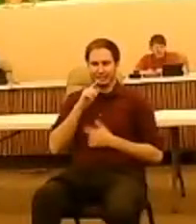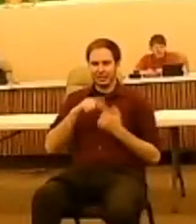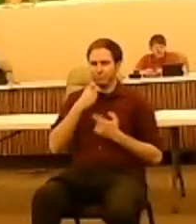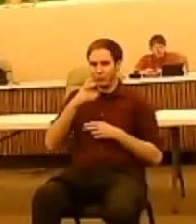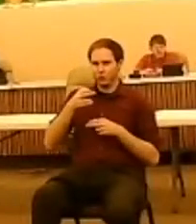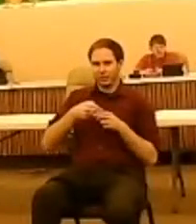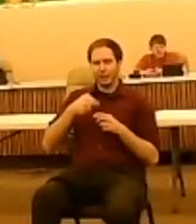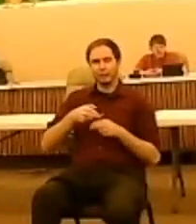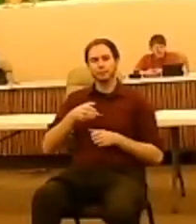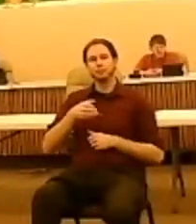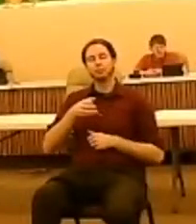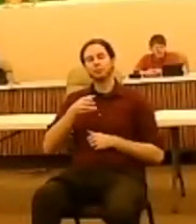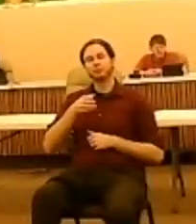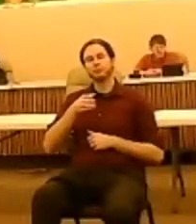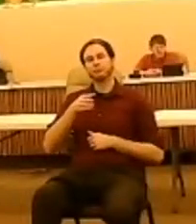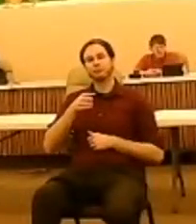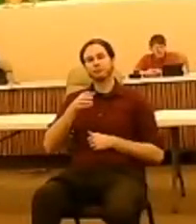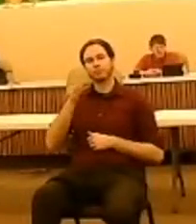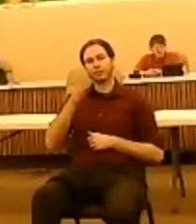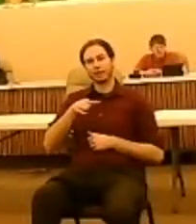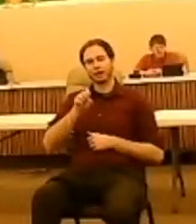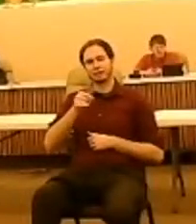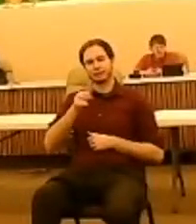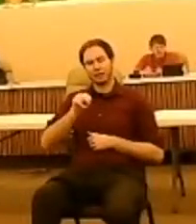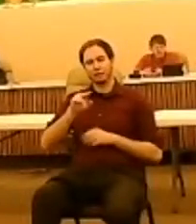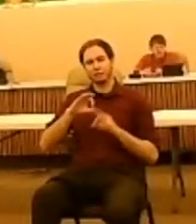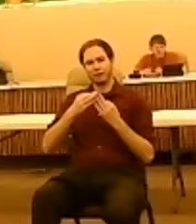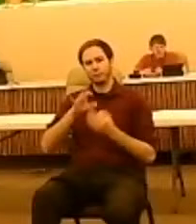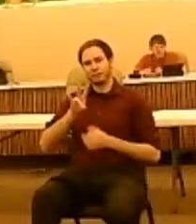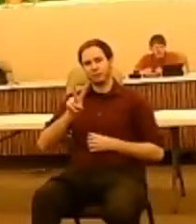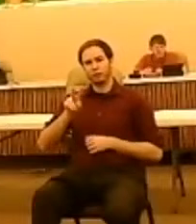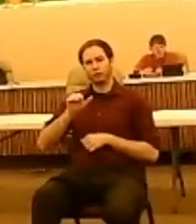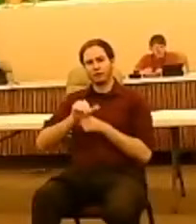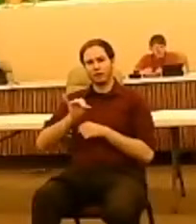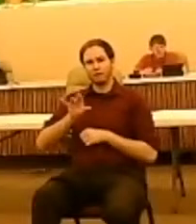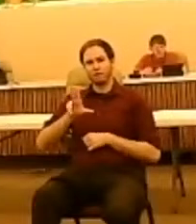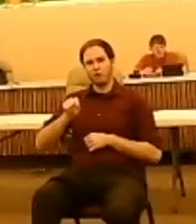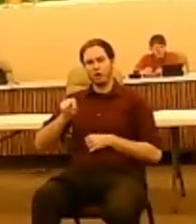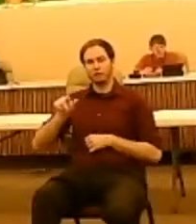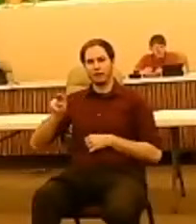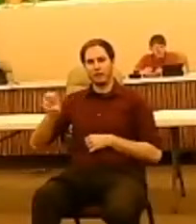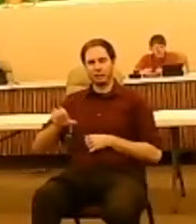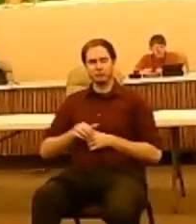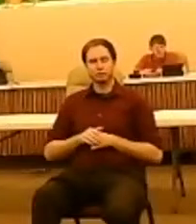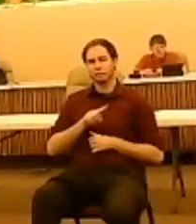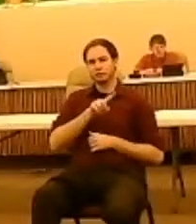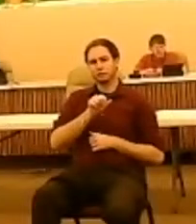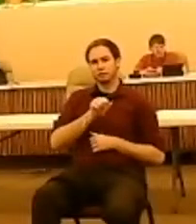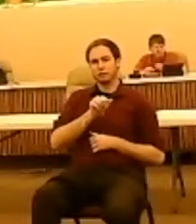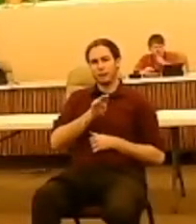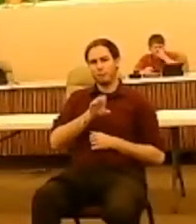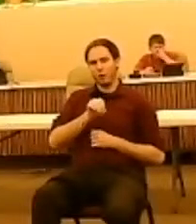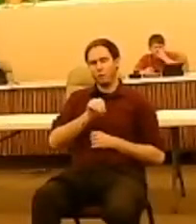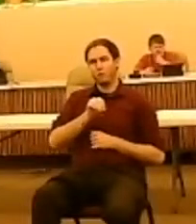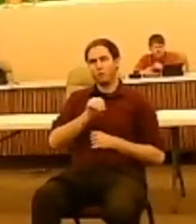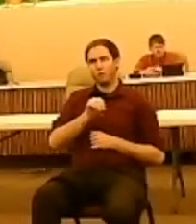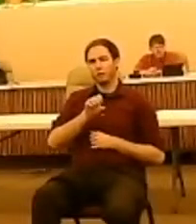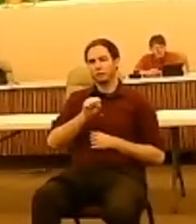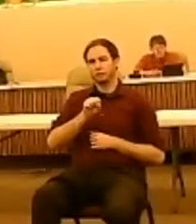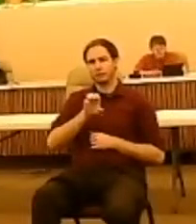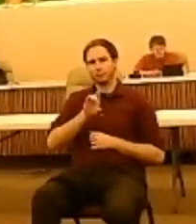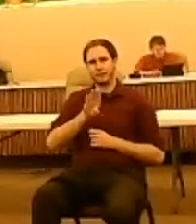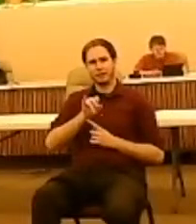/ the Cyan family, 72 Night Frost Lane. The Zabo